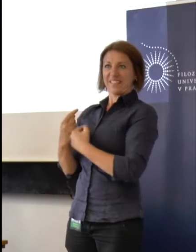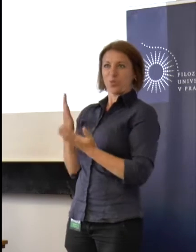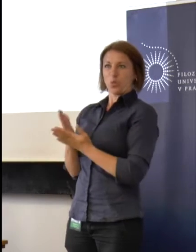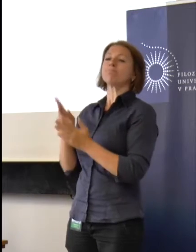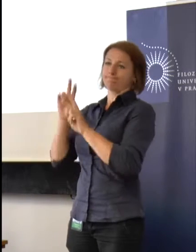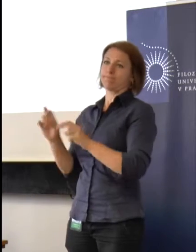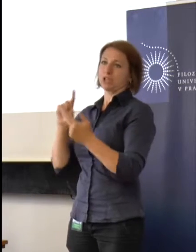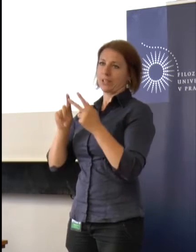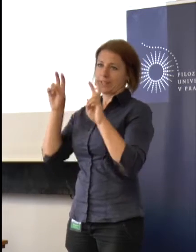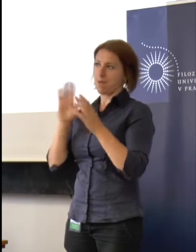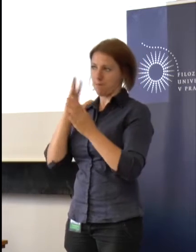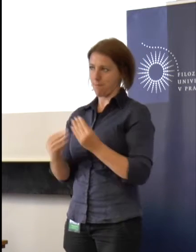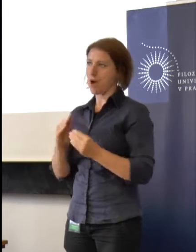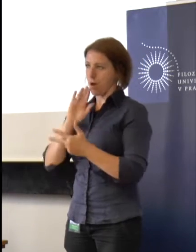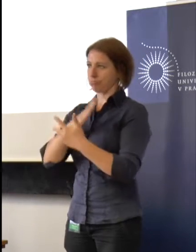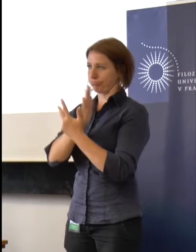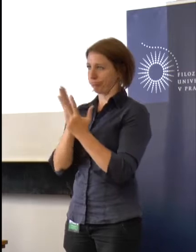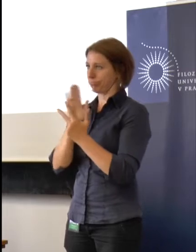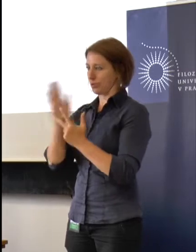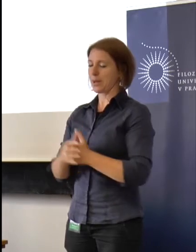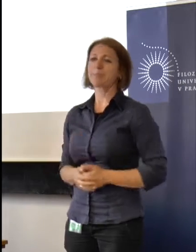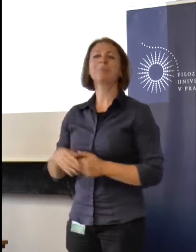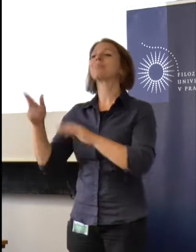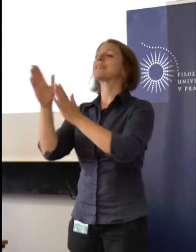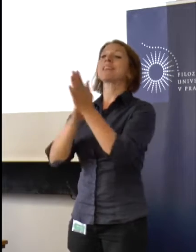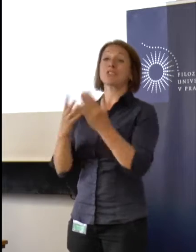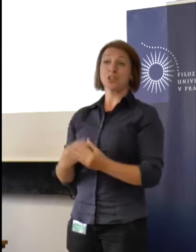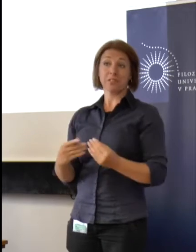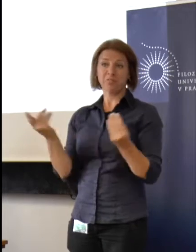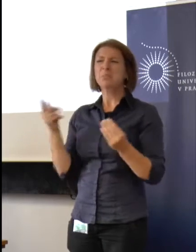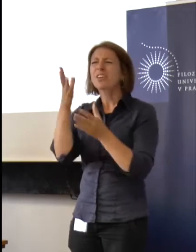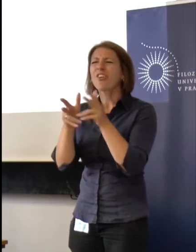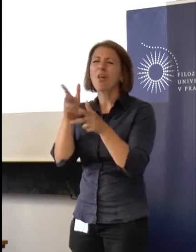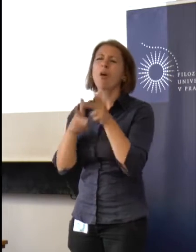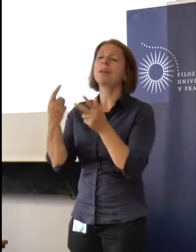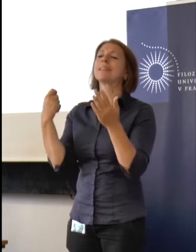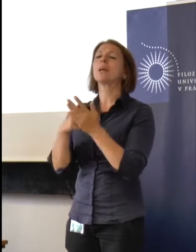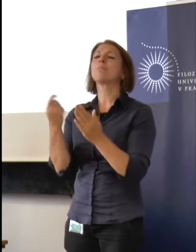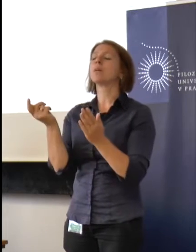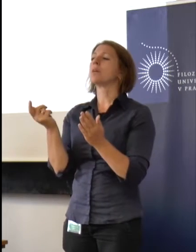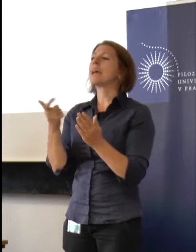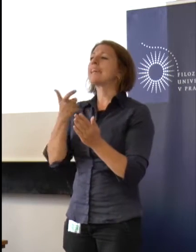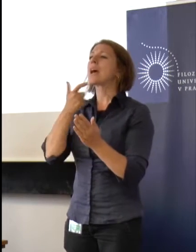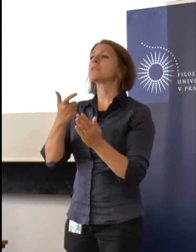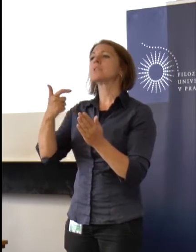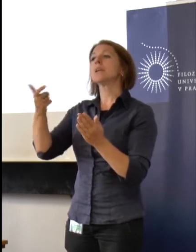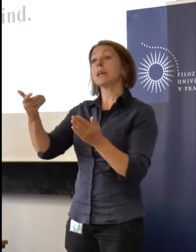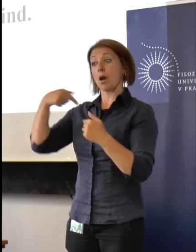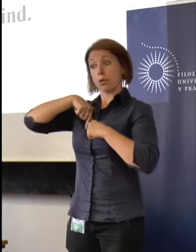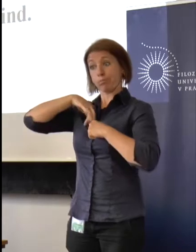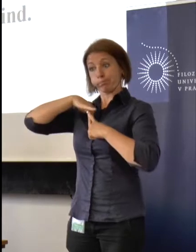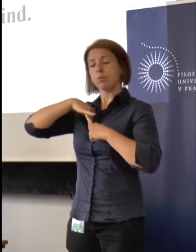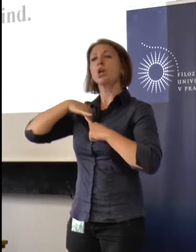is there this question about world views, and why deal with languages? Why is this so important? And here I go